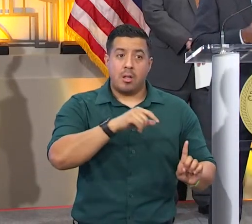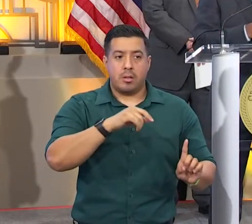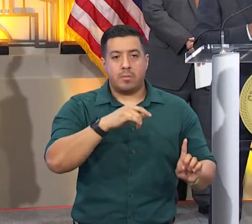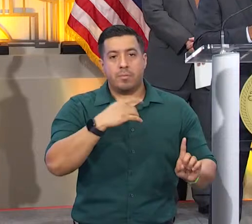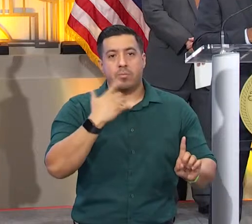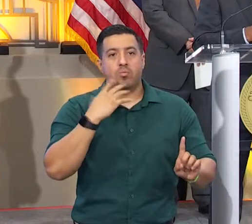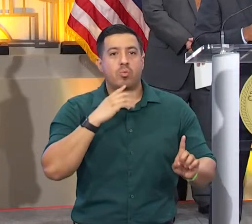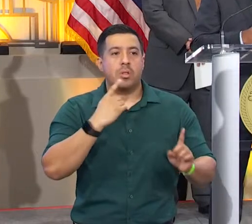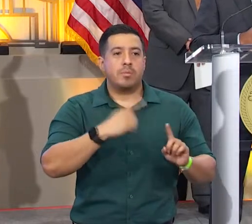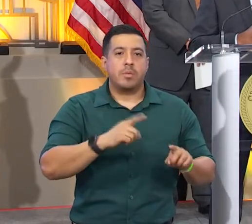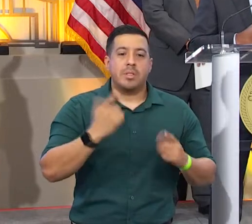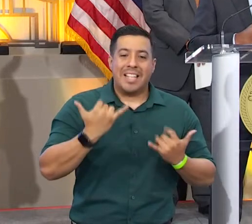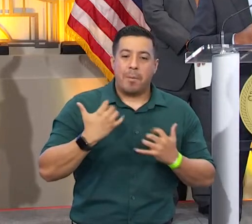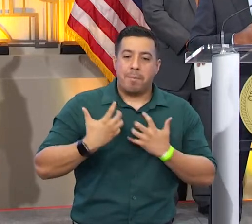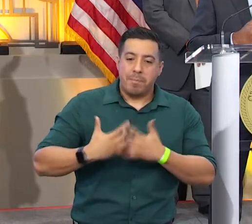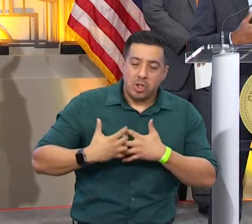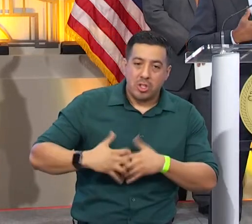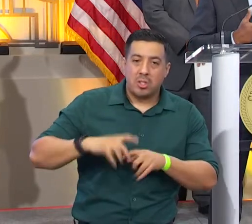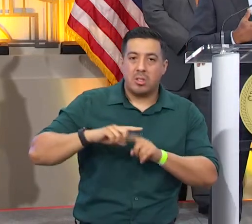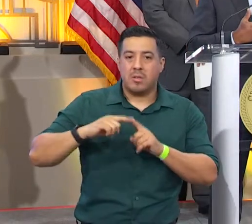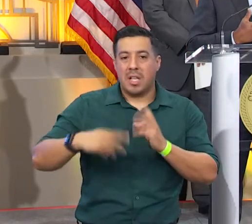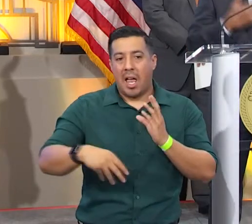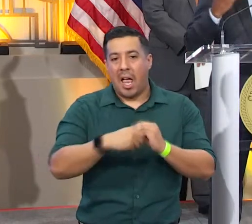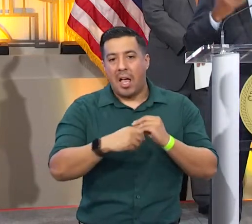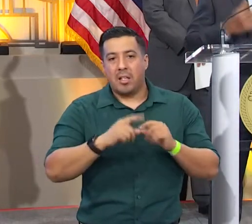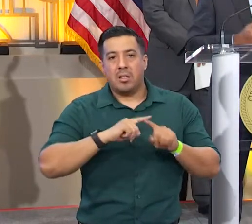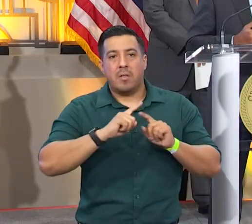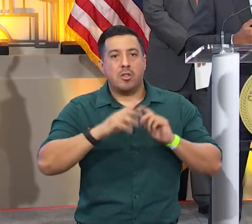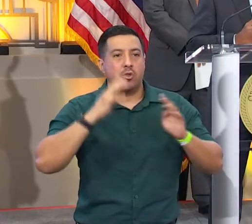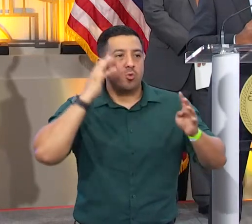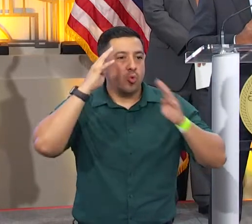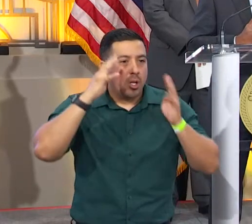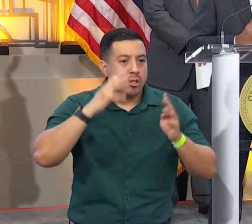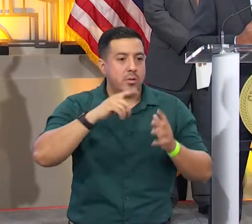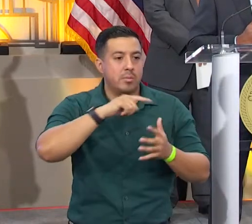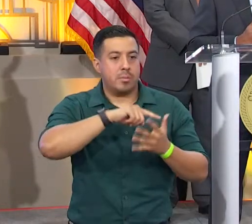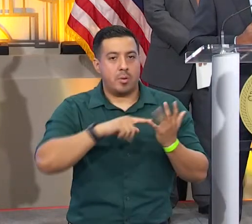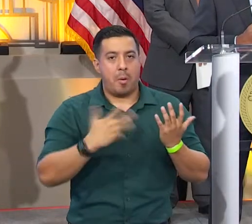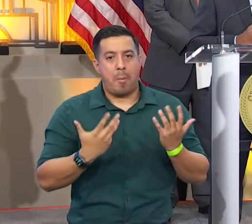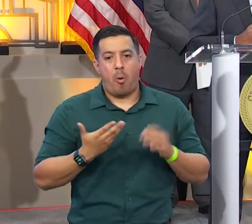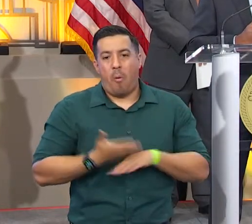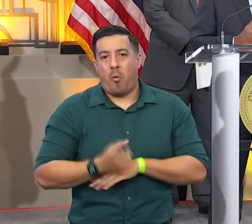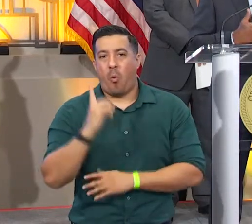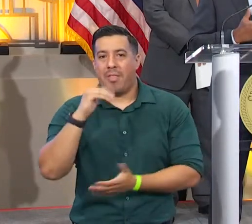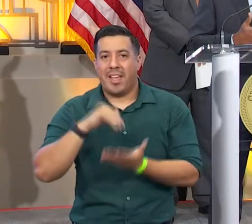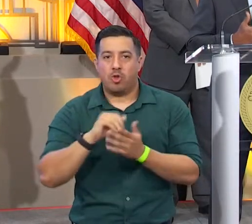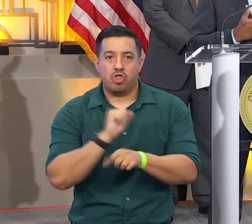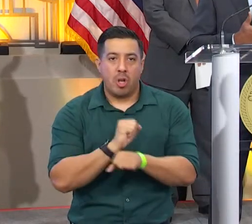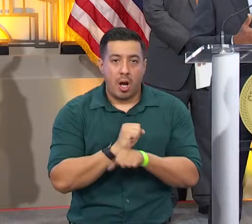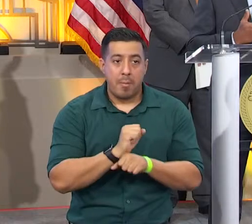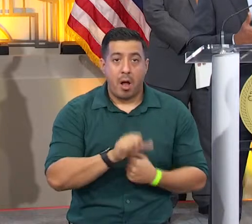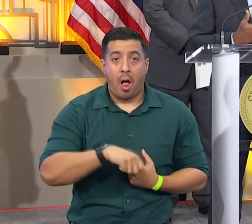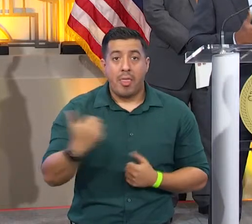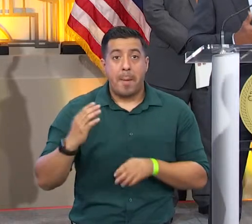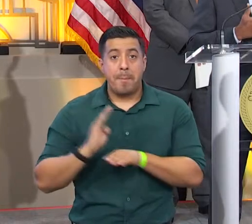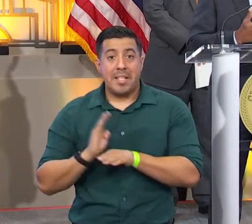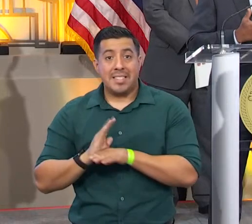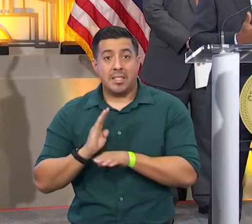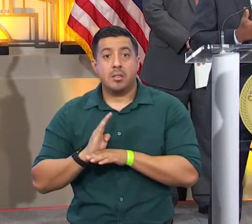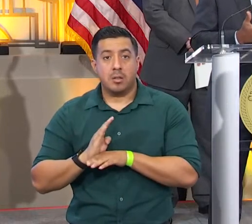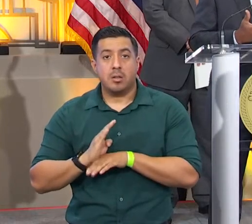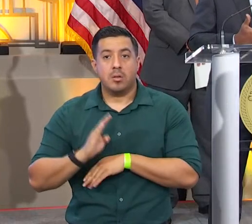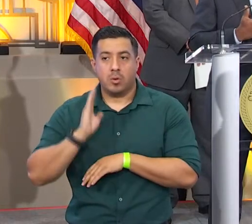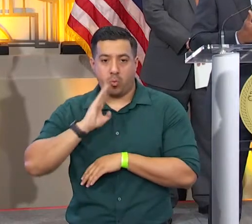here, intuitive machines, when you add the creation of more than 1,000 jobs, the other businesses that will